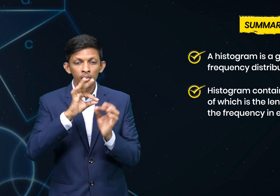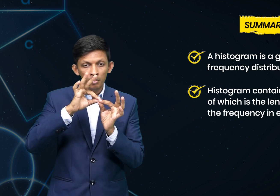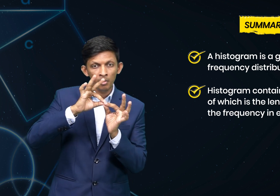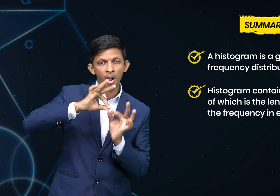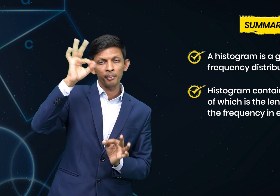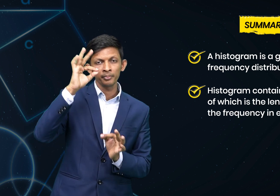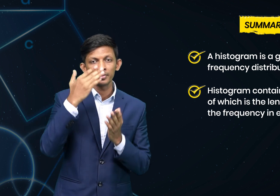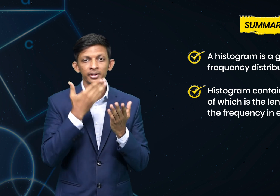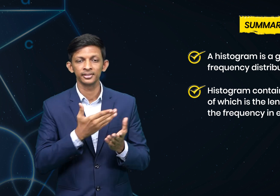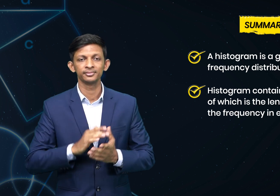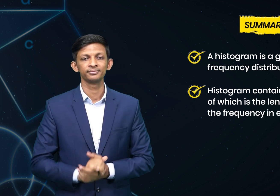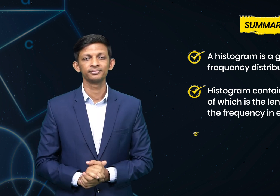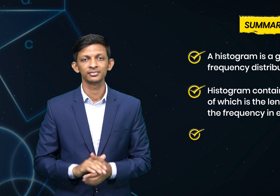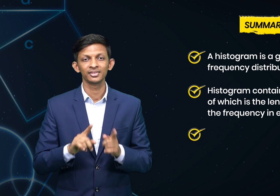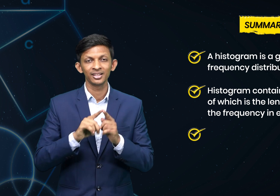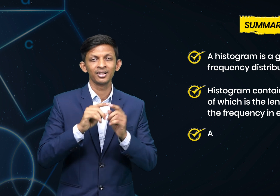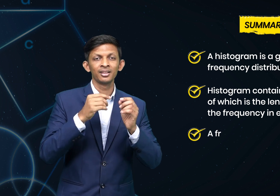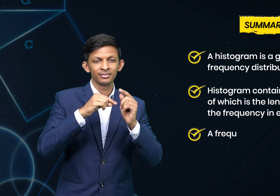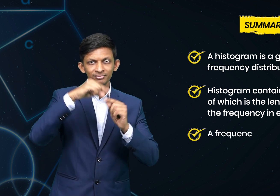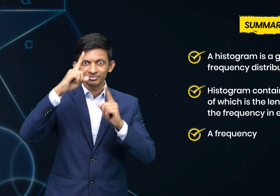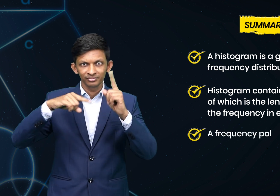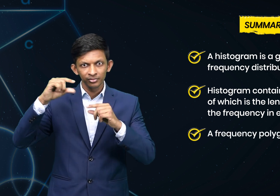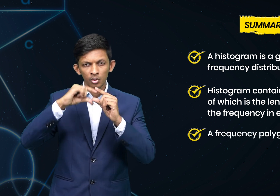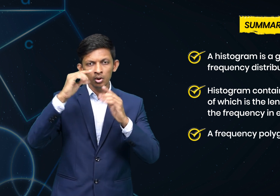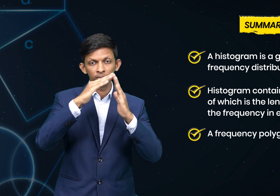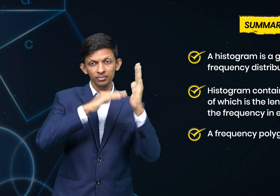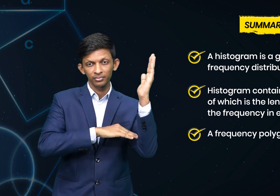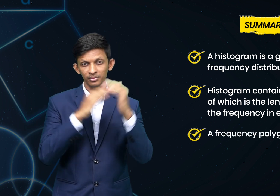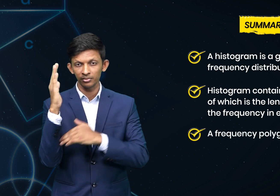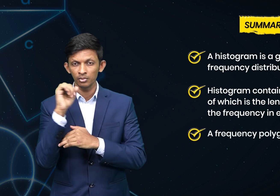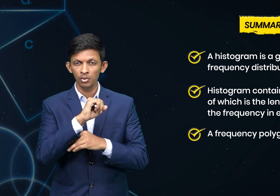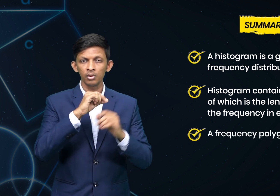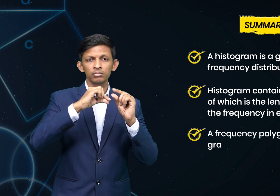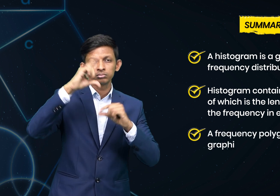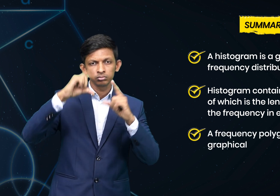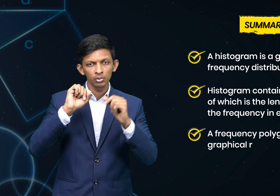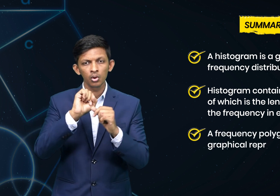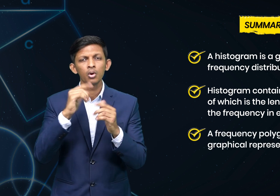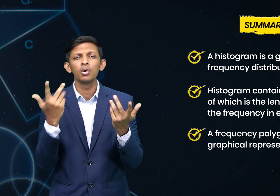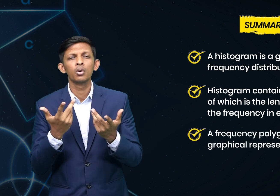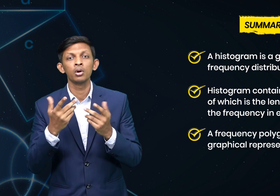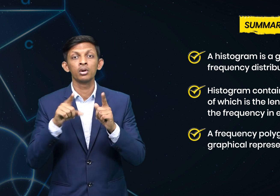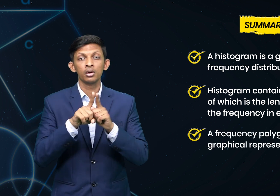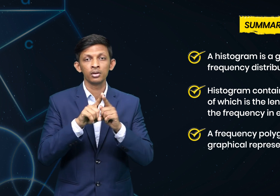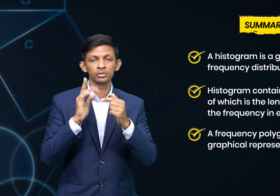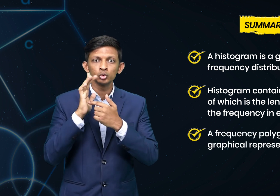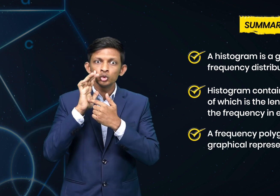class interval is its height. A frequency polygon is a line graph for the graphical representation of the frequency